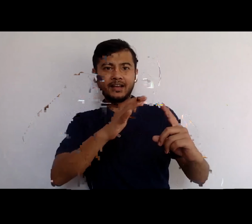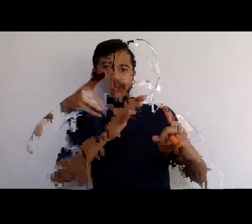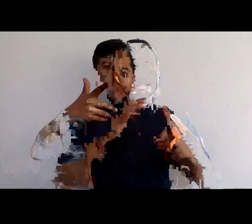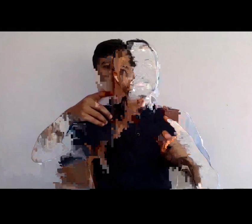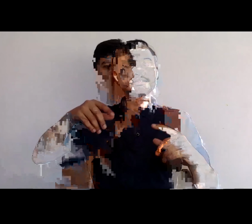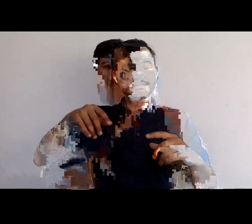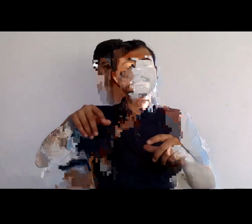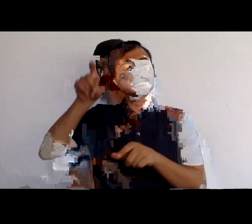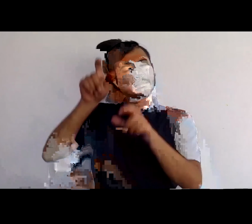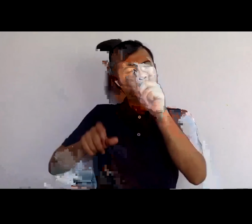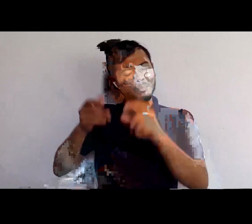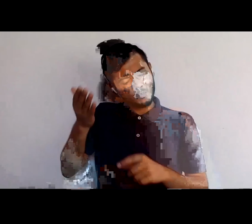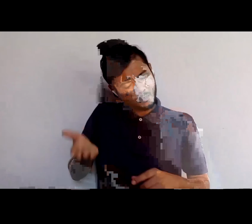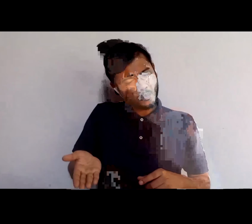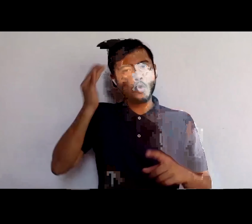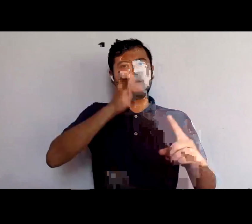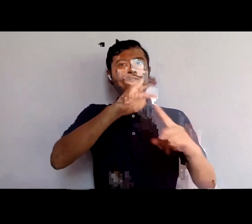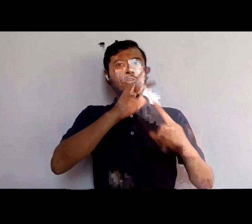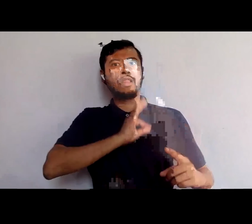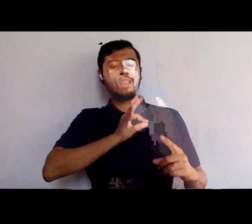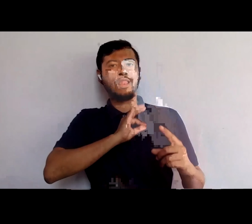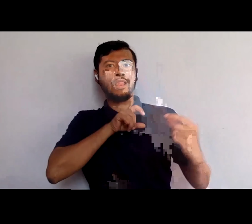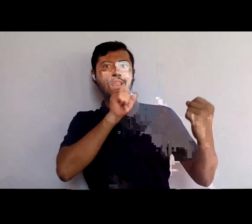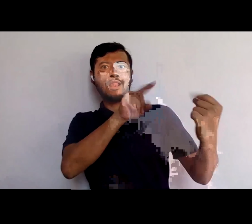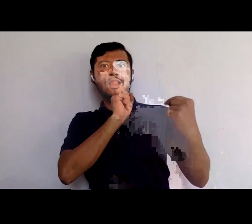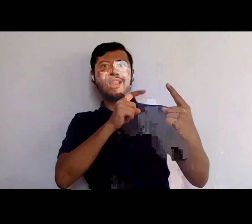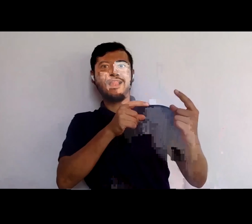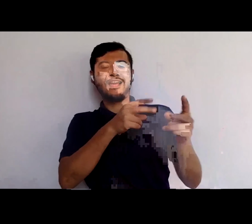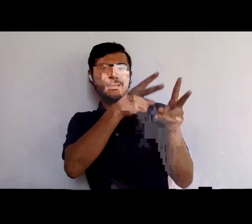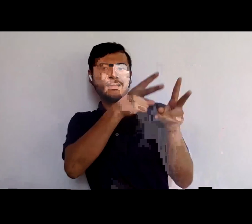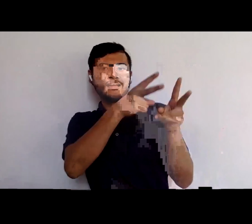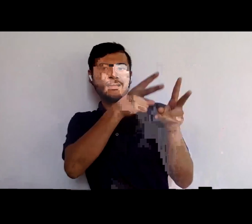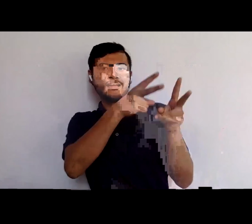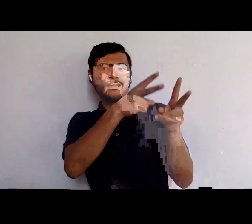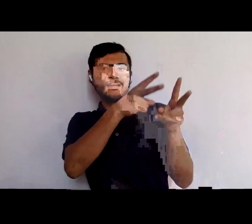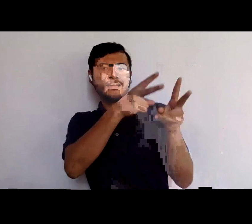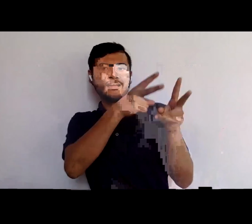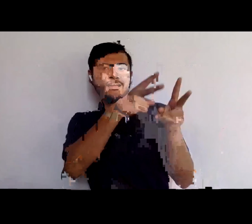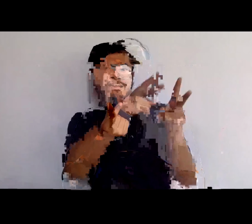we believe that a